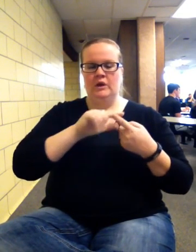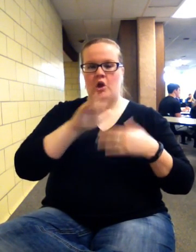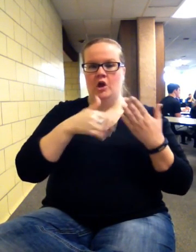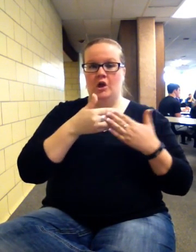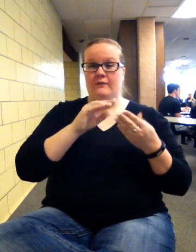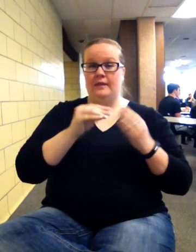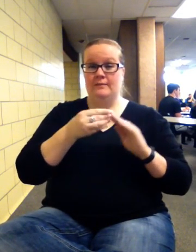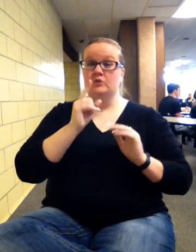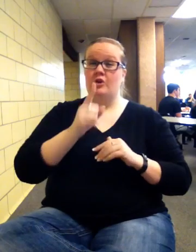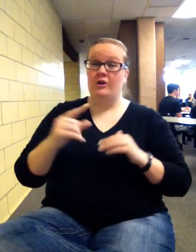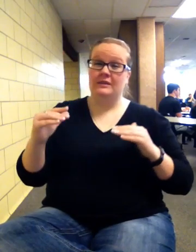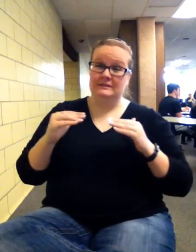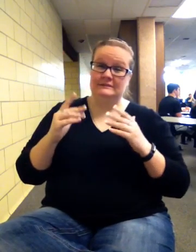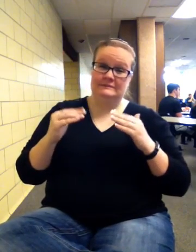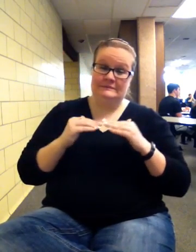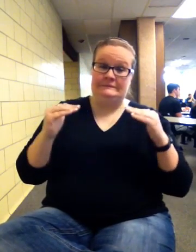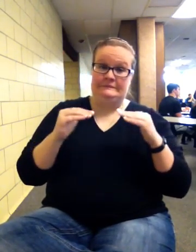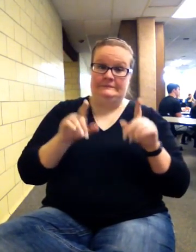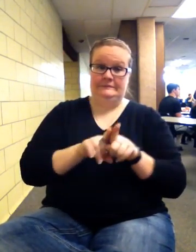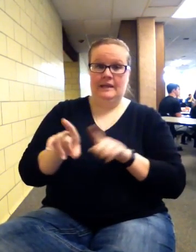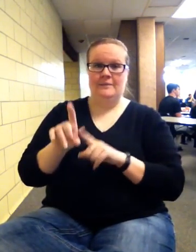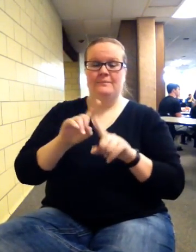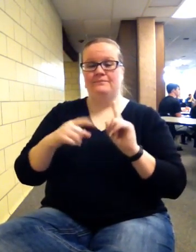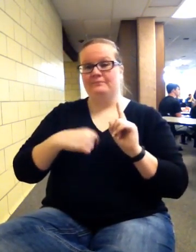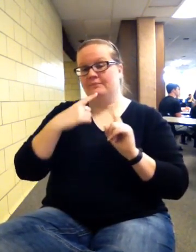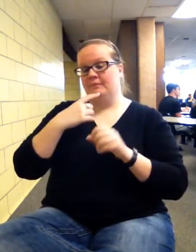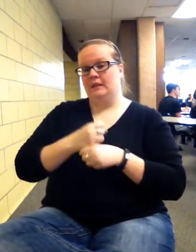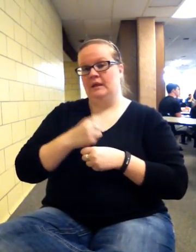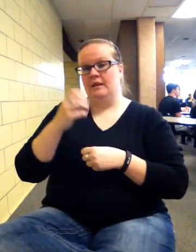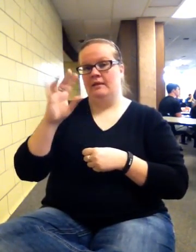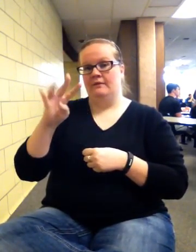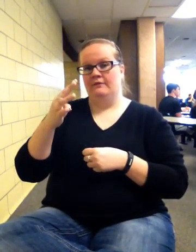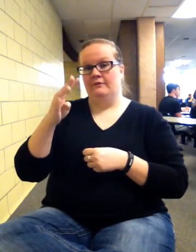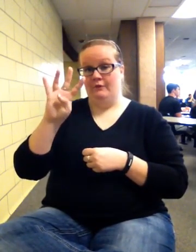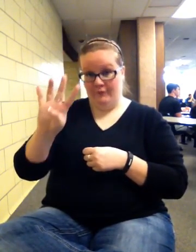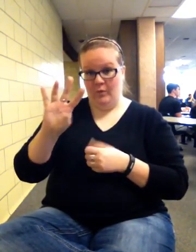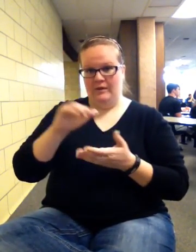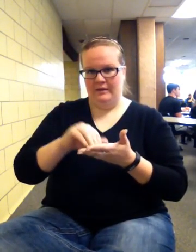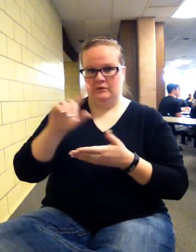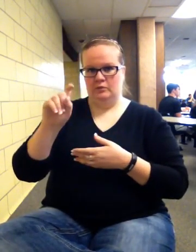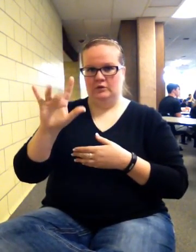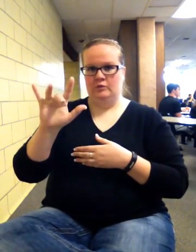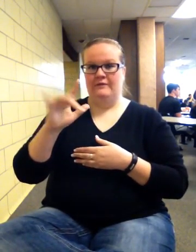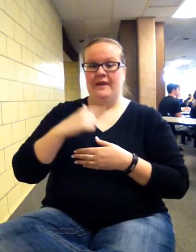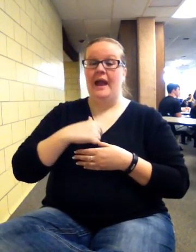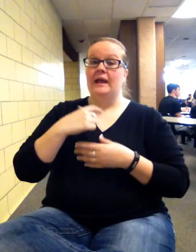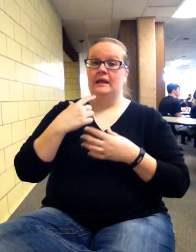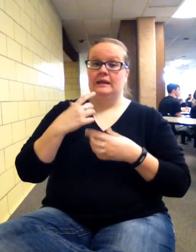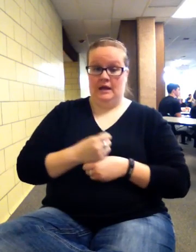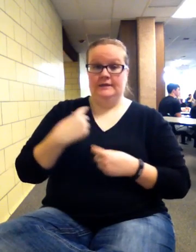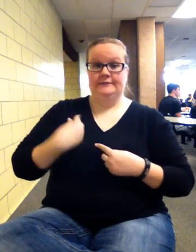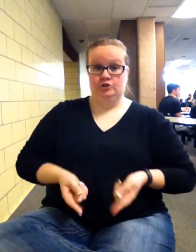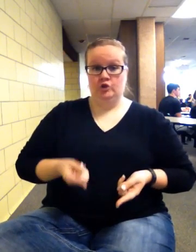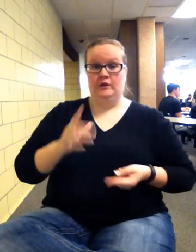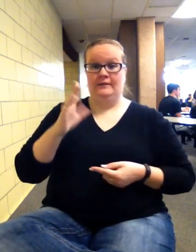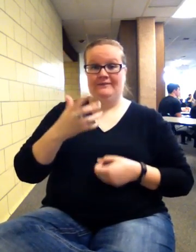same. But I'm saying that I recovered that 4,125 during the fifth year when the cash flows were $12